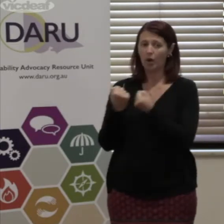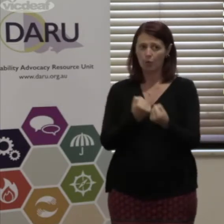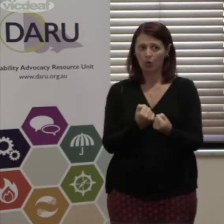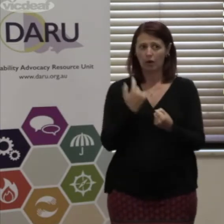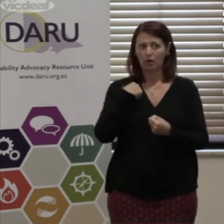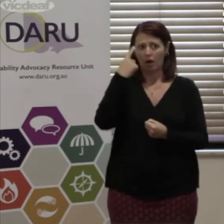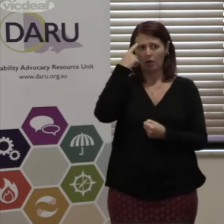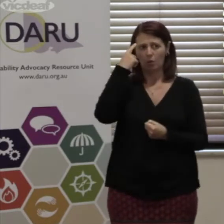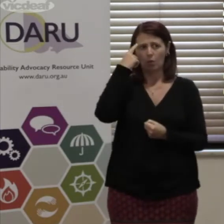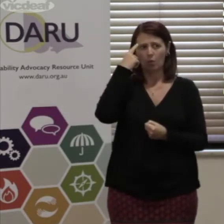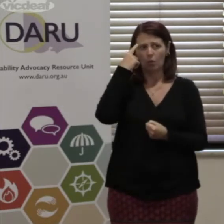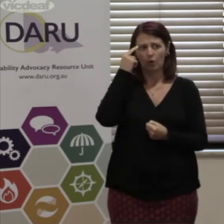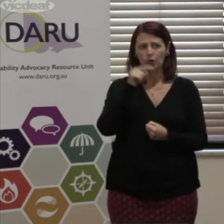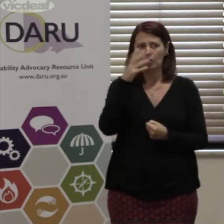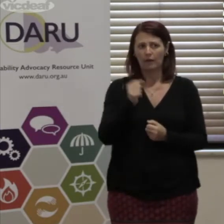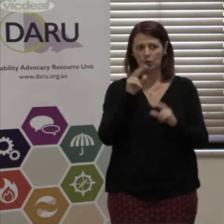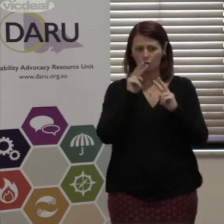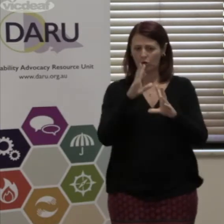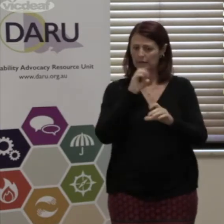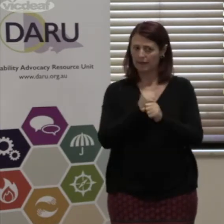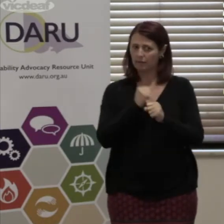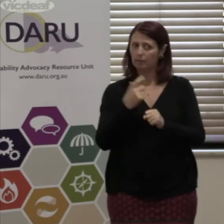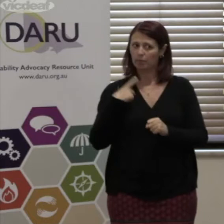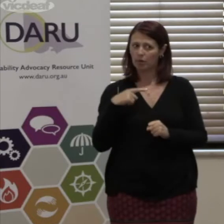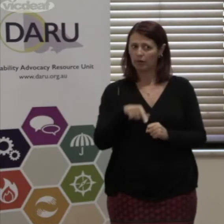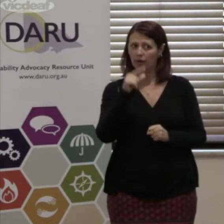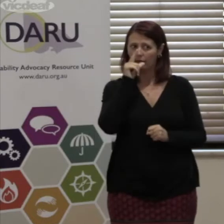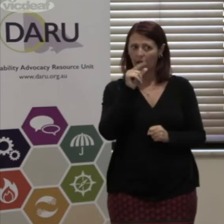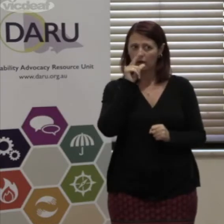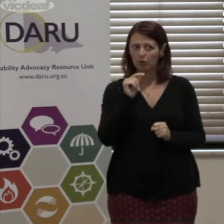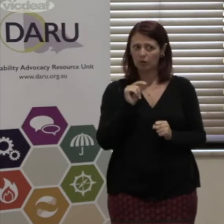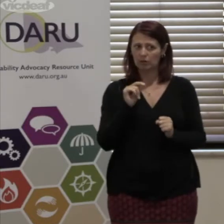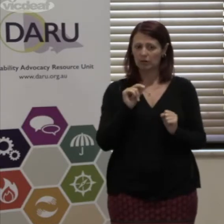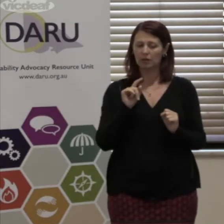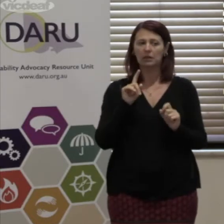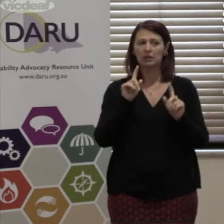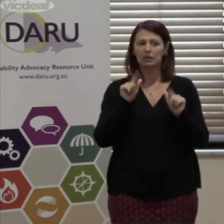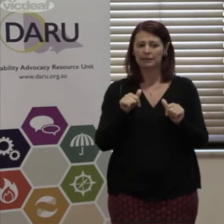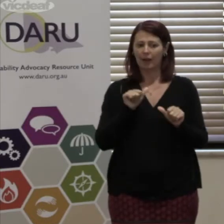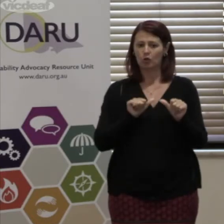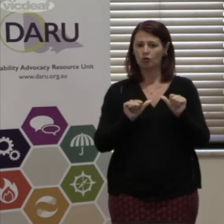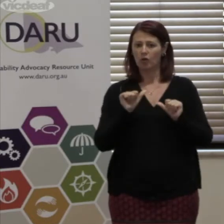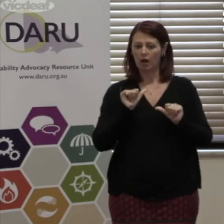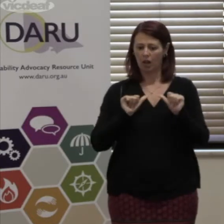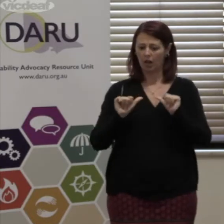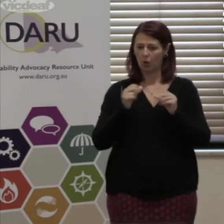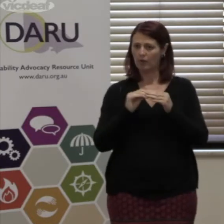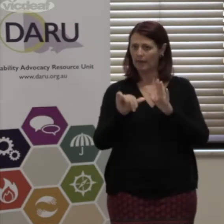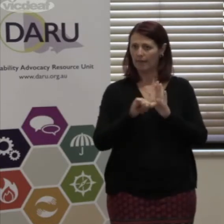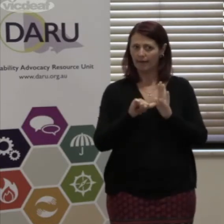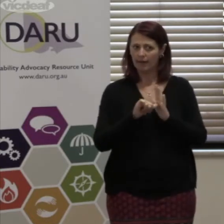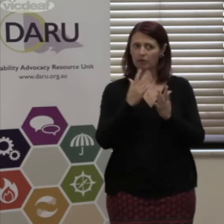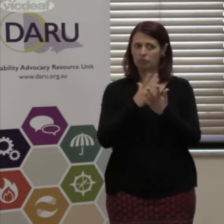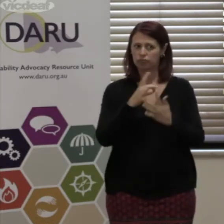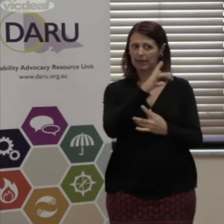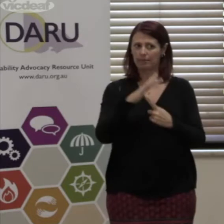and I thought that you have to watch the government because they could start straddling along with the NDIS money, and it's important